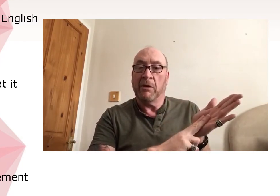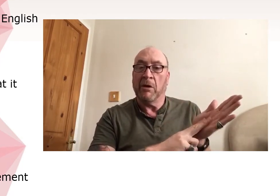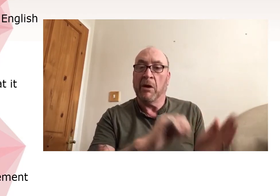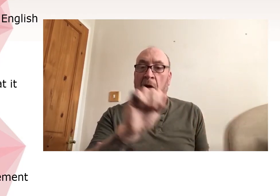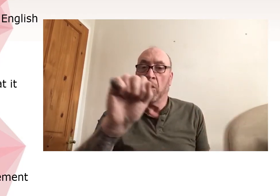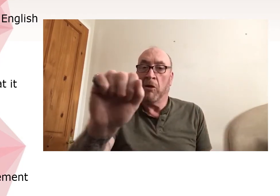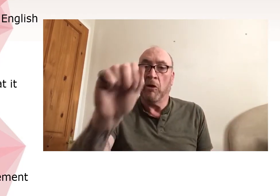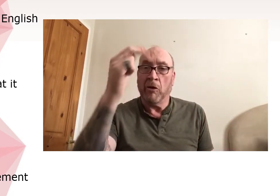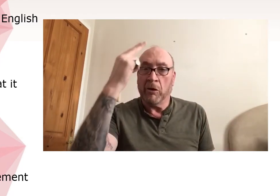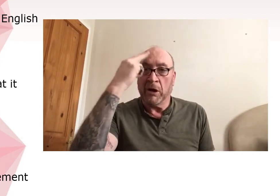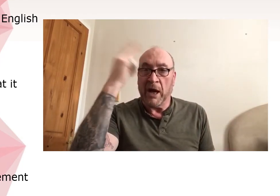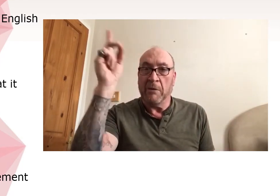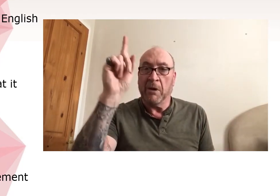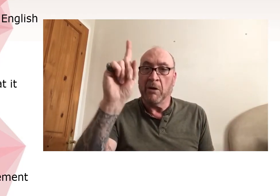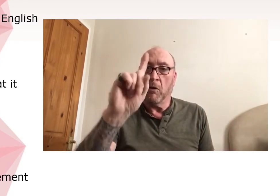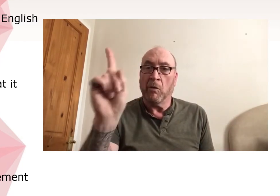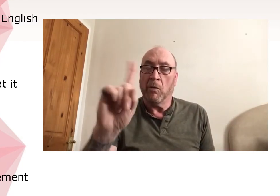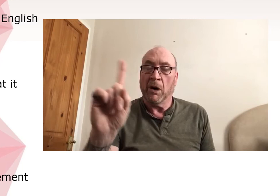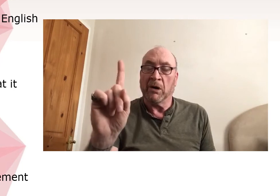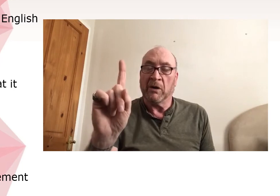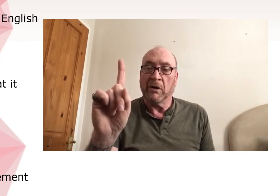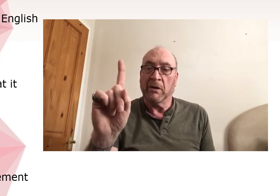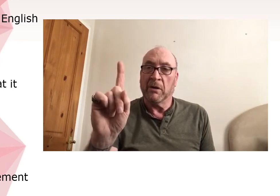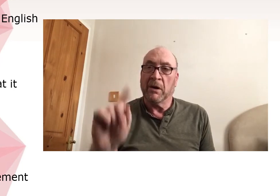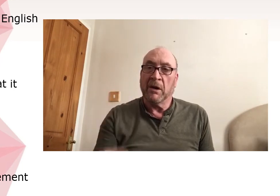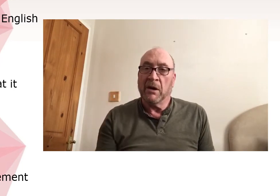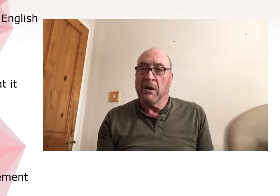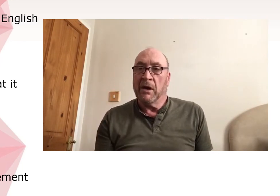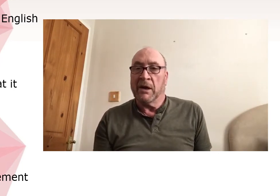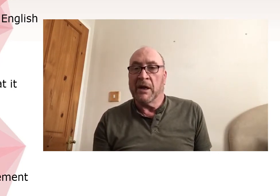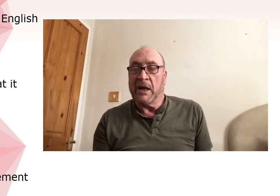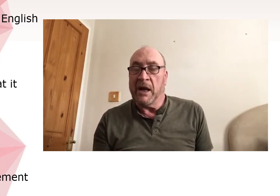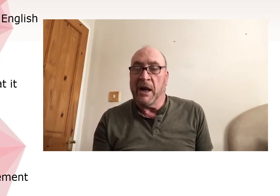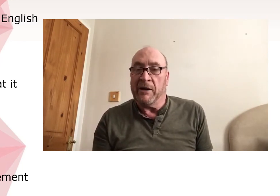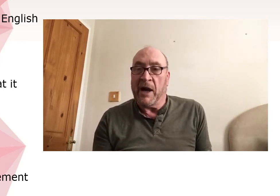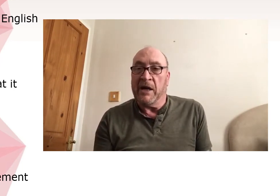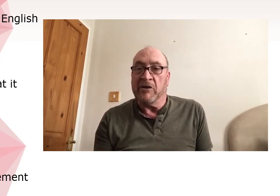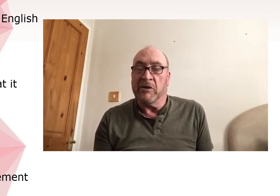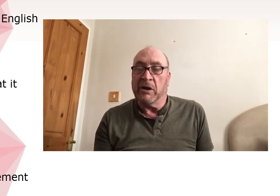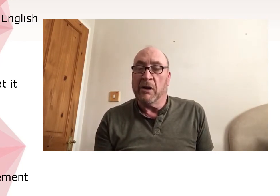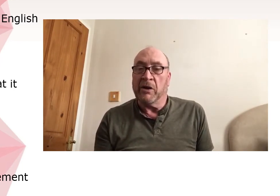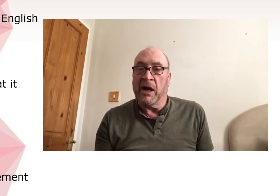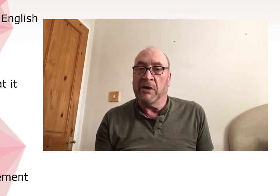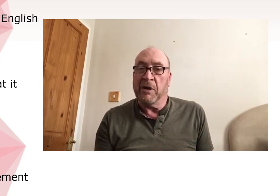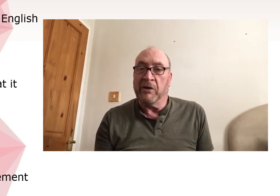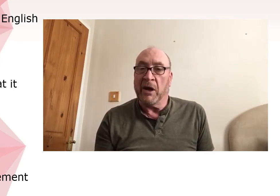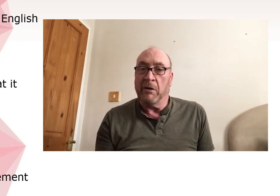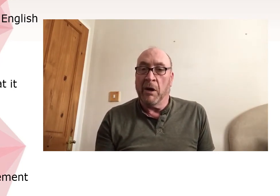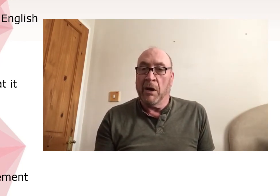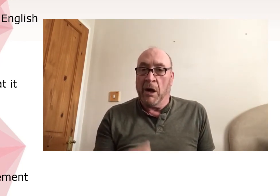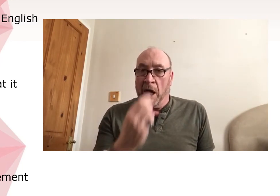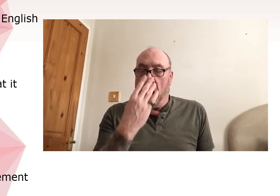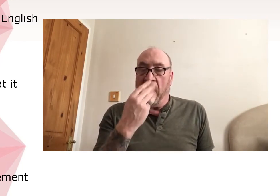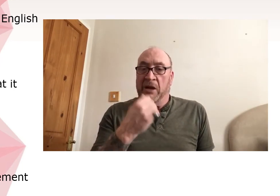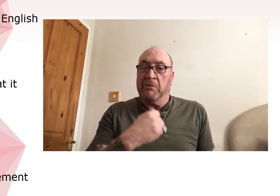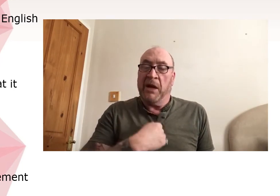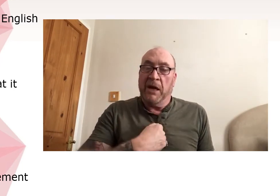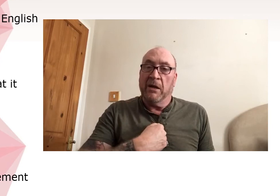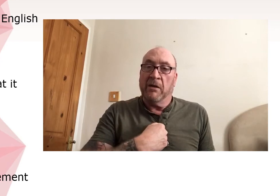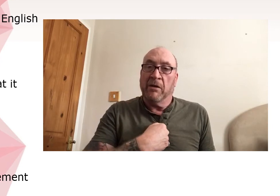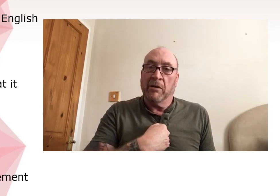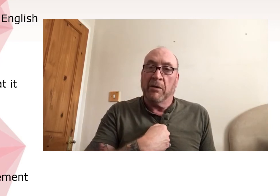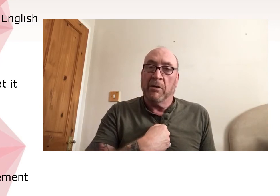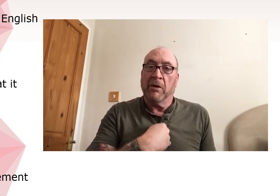Simon. Your name what?" And then it's age. You go into the age bit. So age